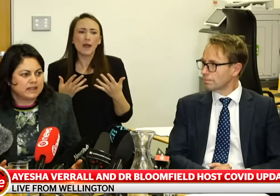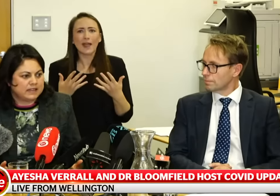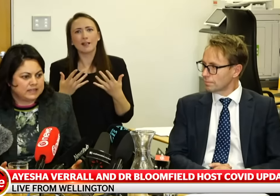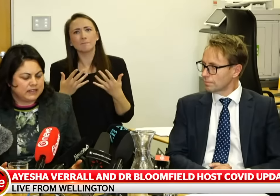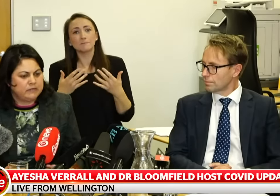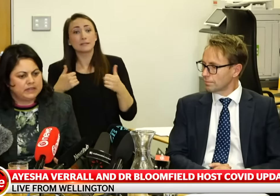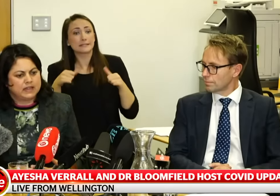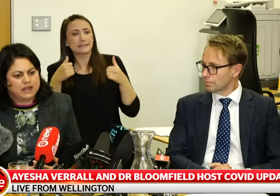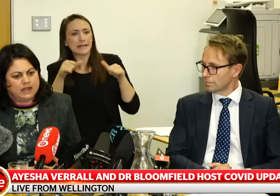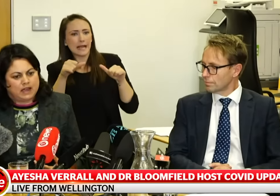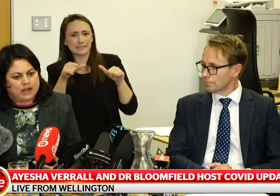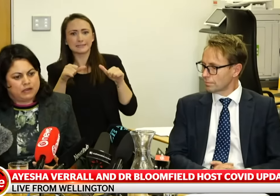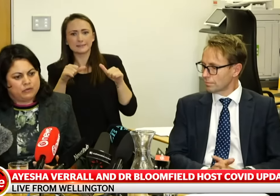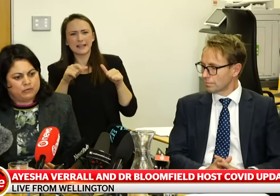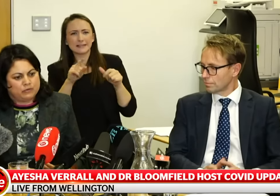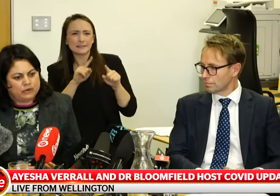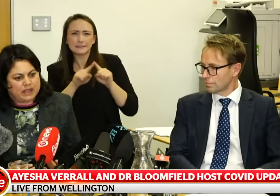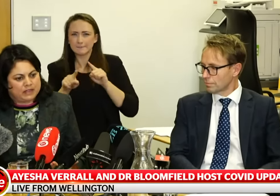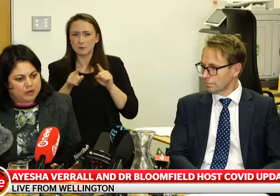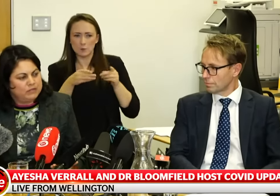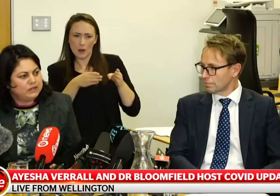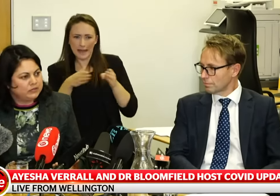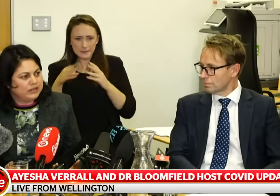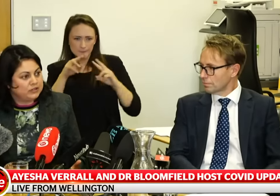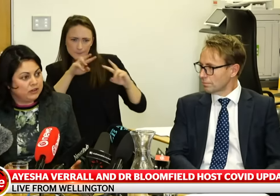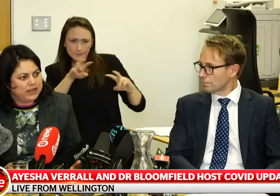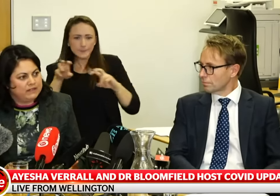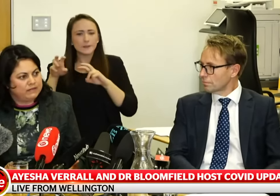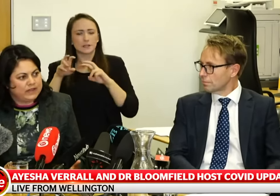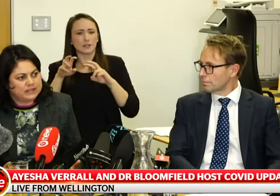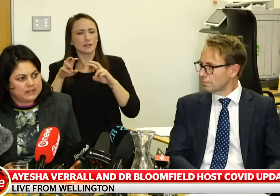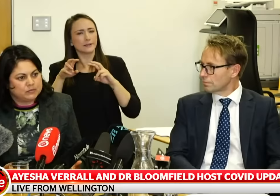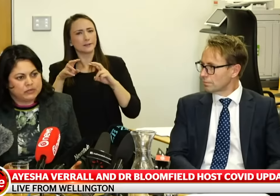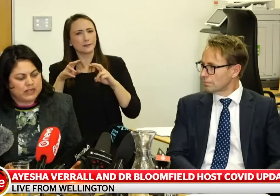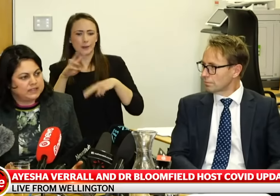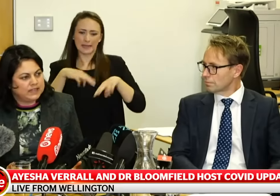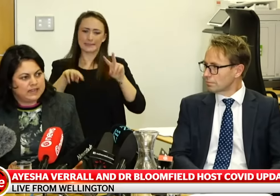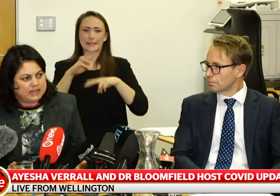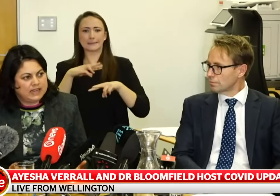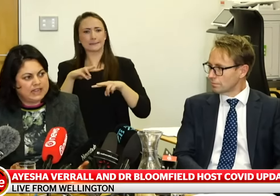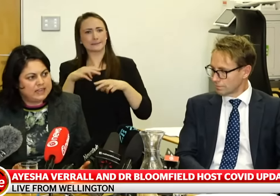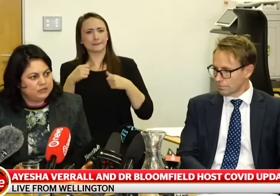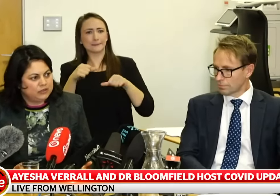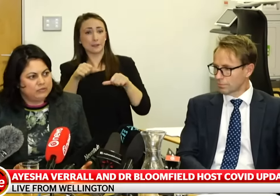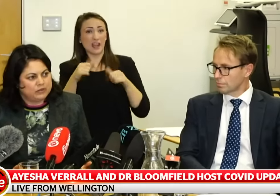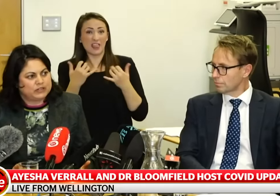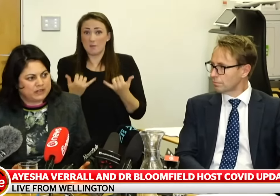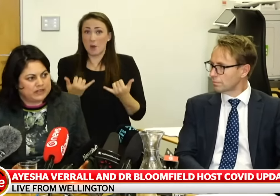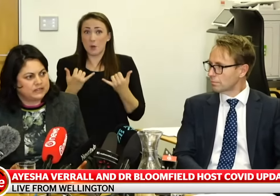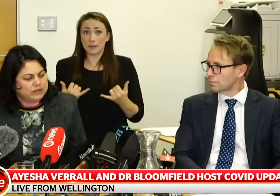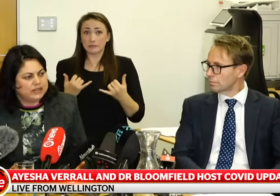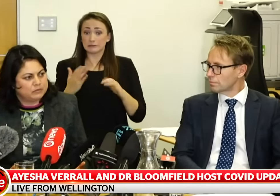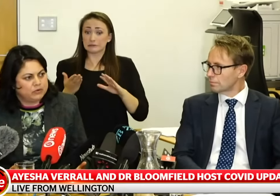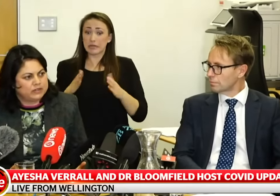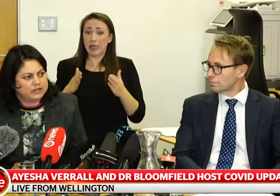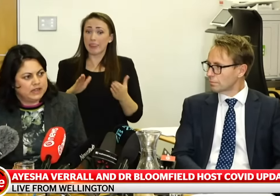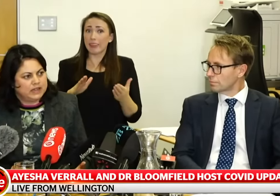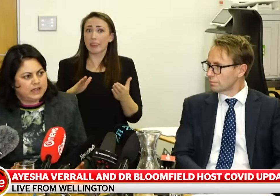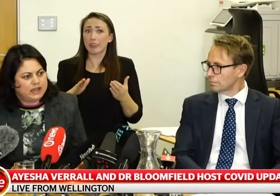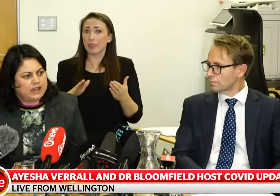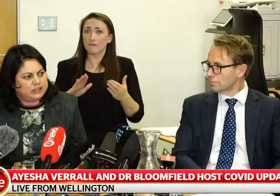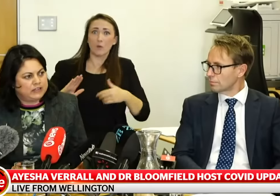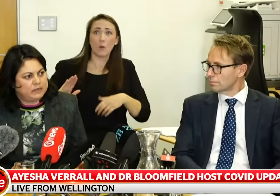as a government. At the moment, we do not have excess mortality in any age group, which I think is a really